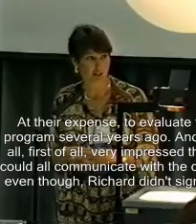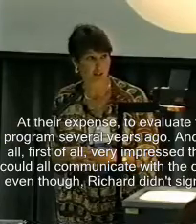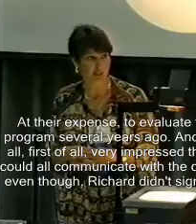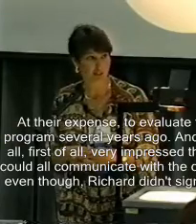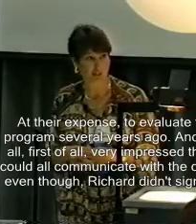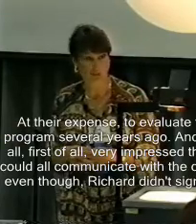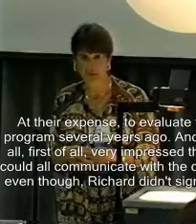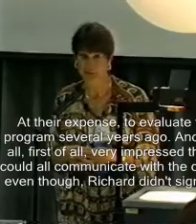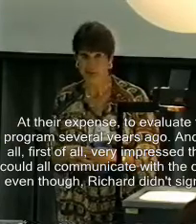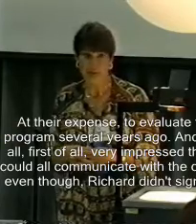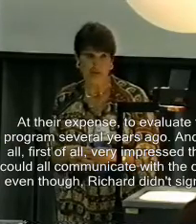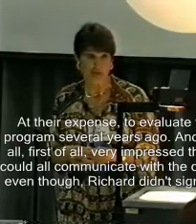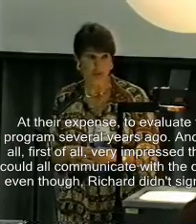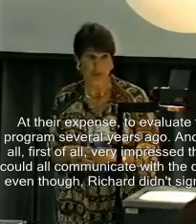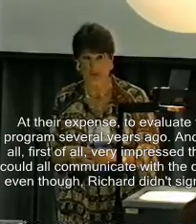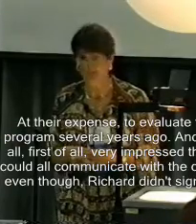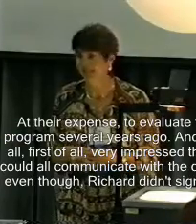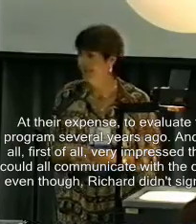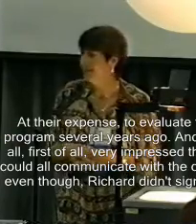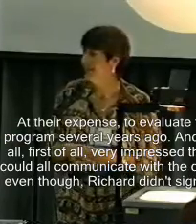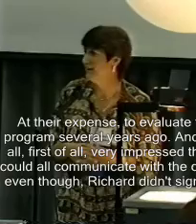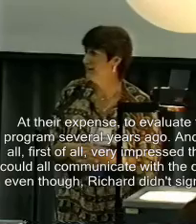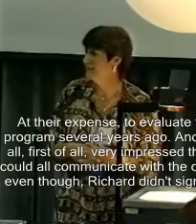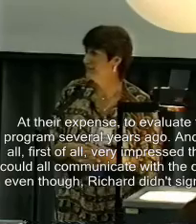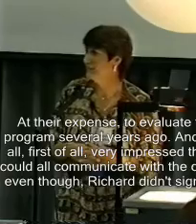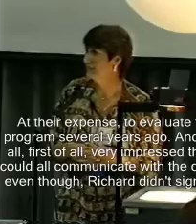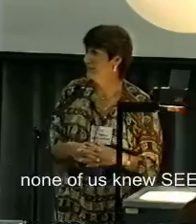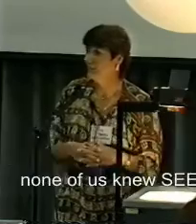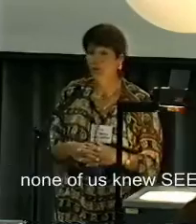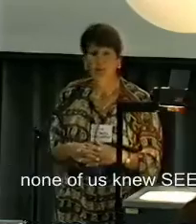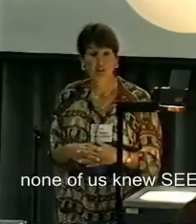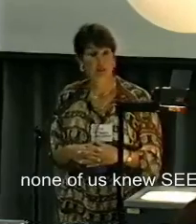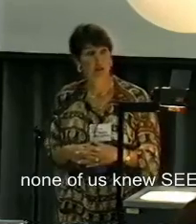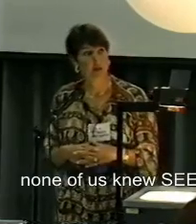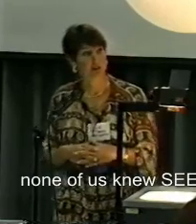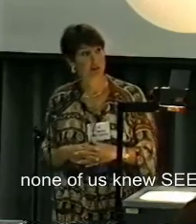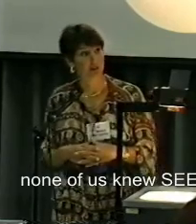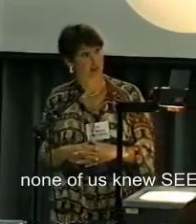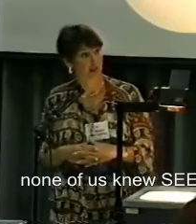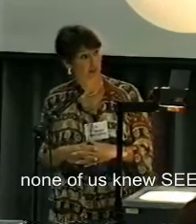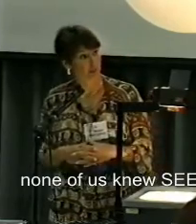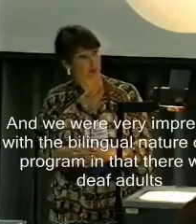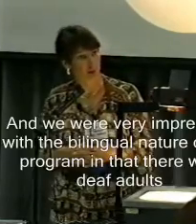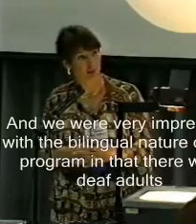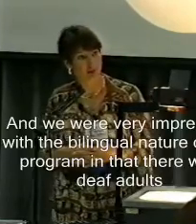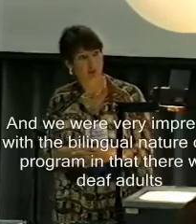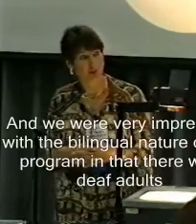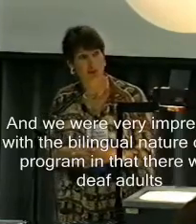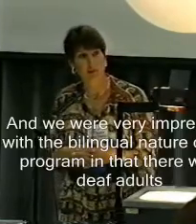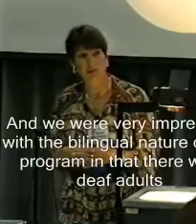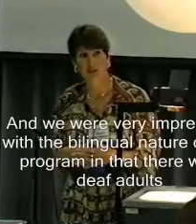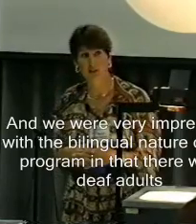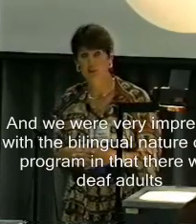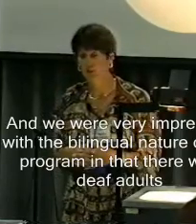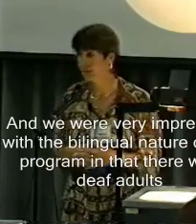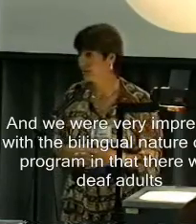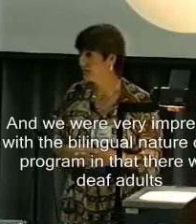and none of us knew C1. And we were very impressed with the bilingual nature of the program, in that there was deaf